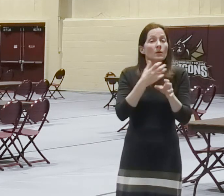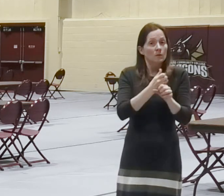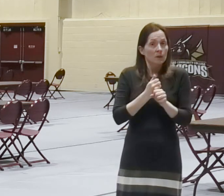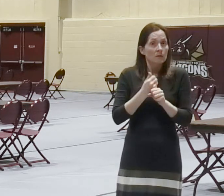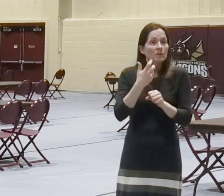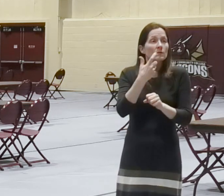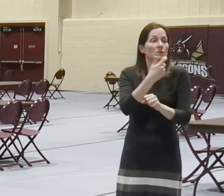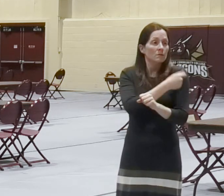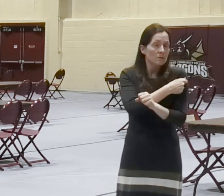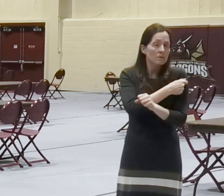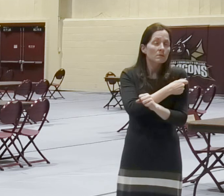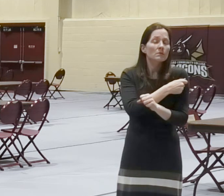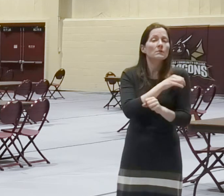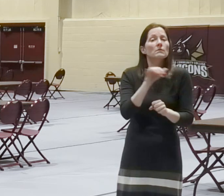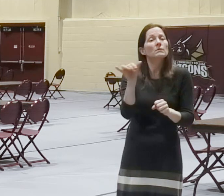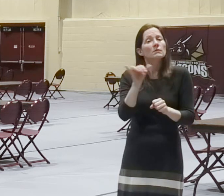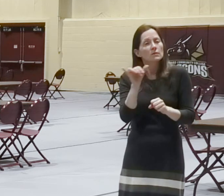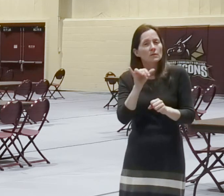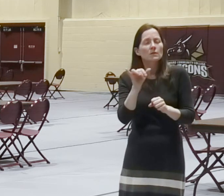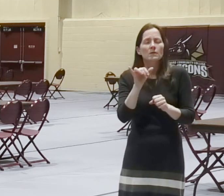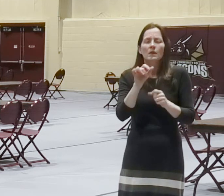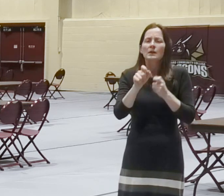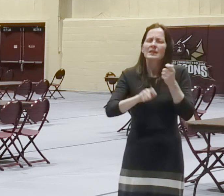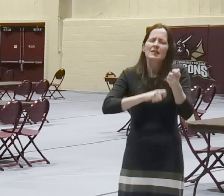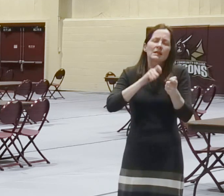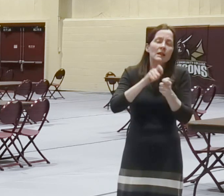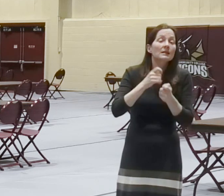details that help dispel any